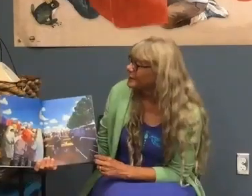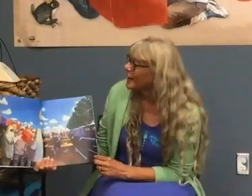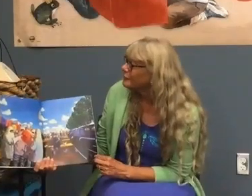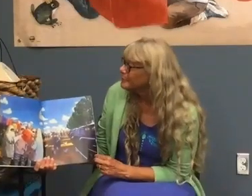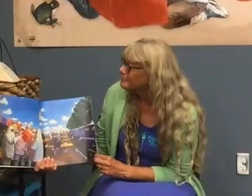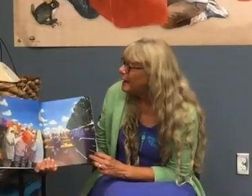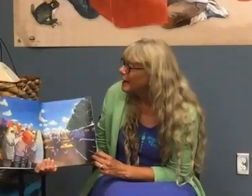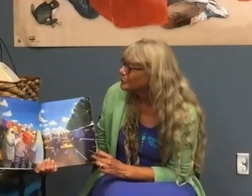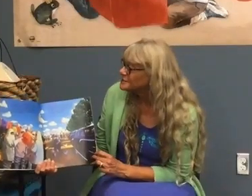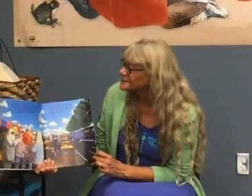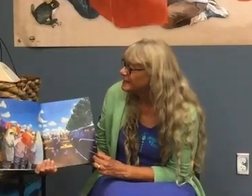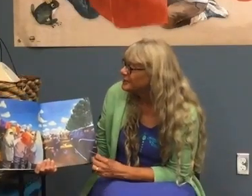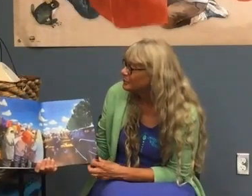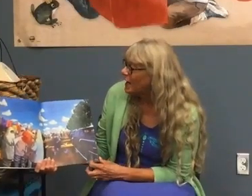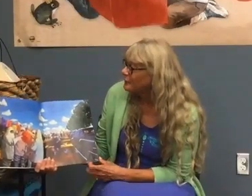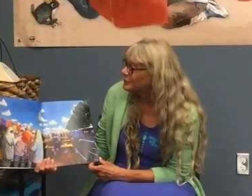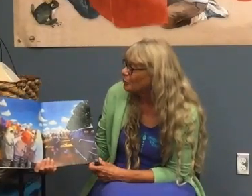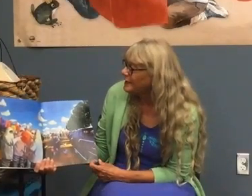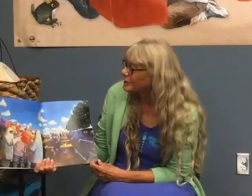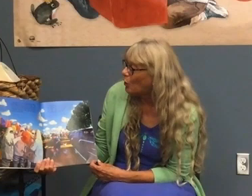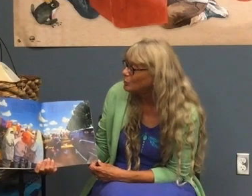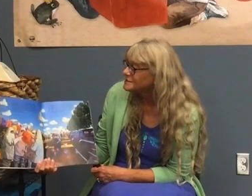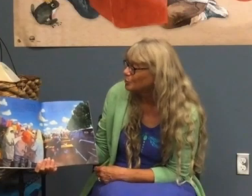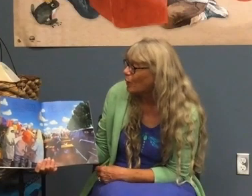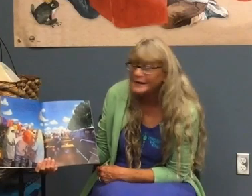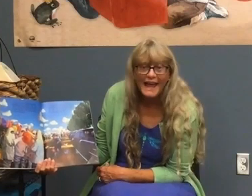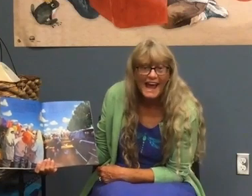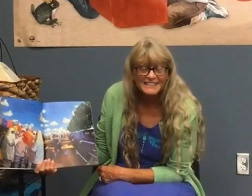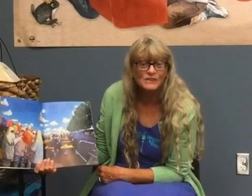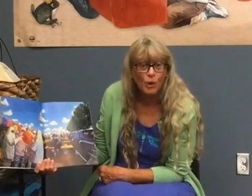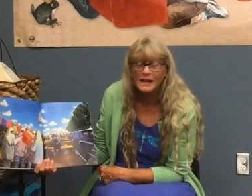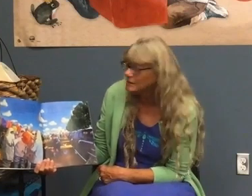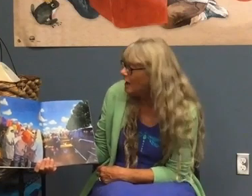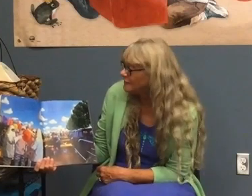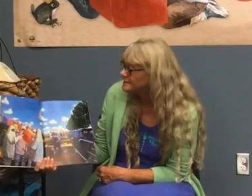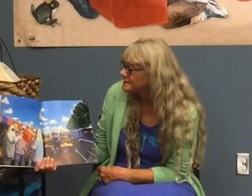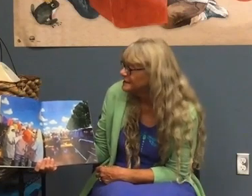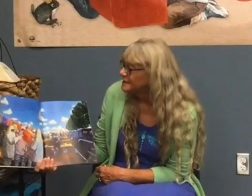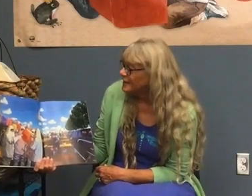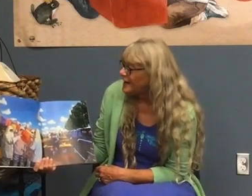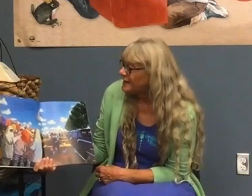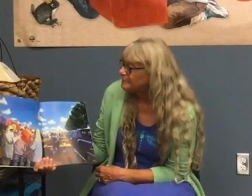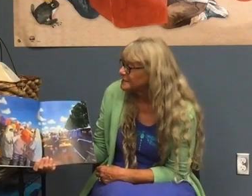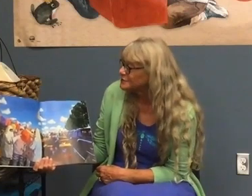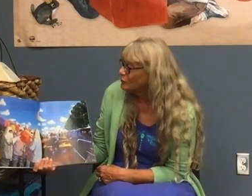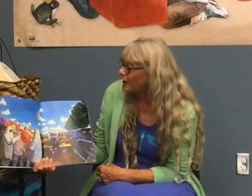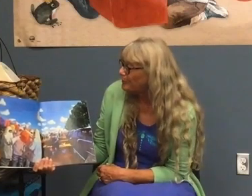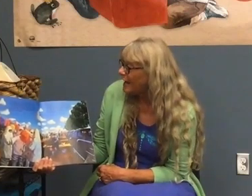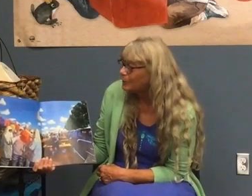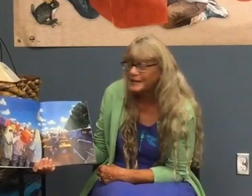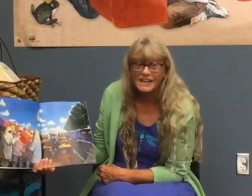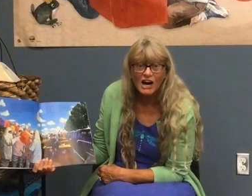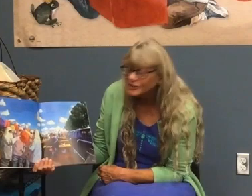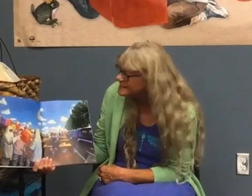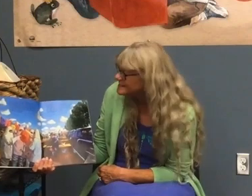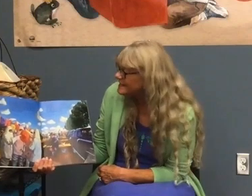it. The government men were standing around in white coats and white hats and white gloves. They kept us so far back